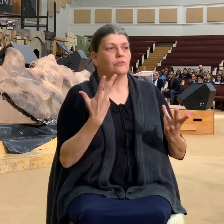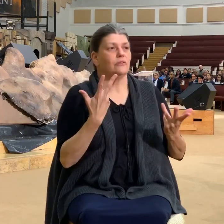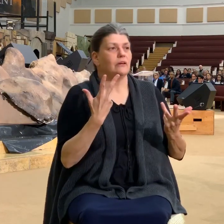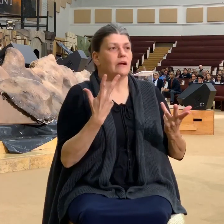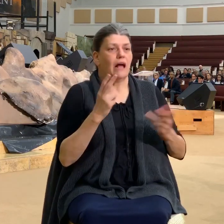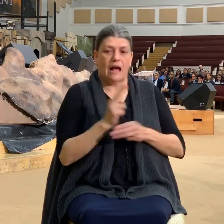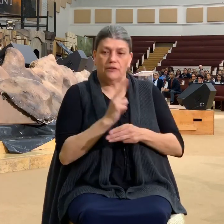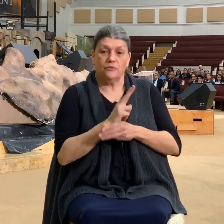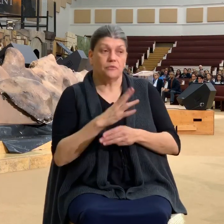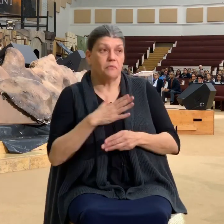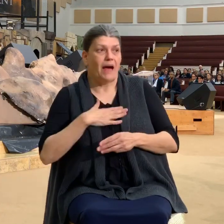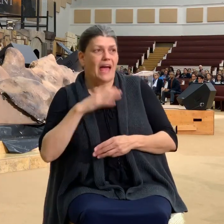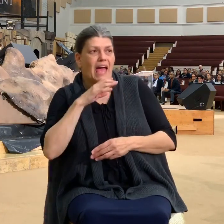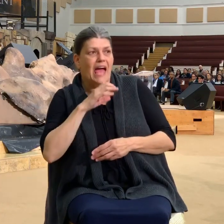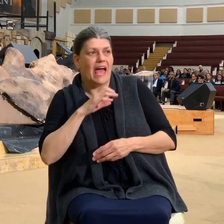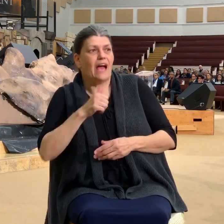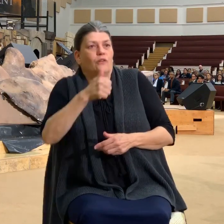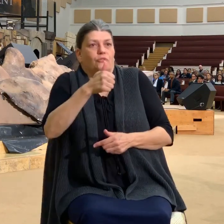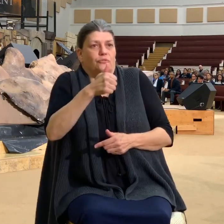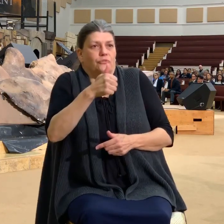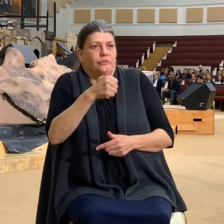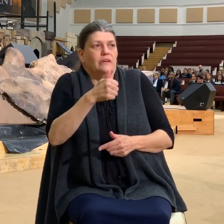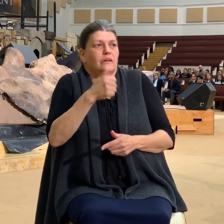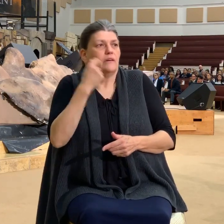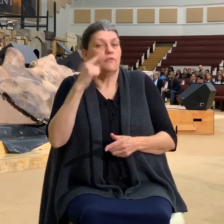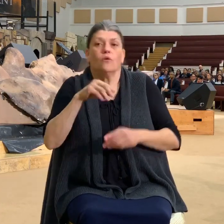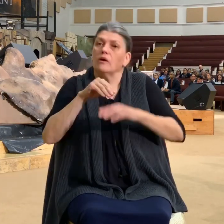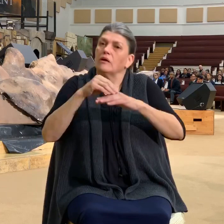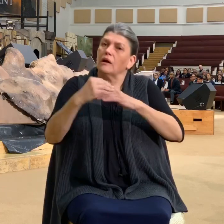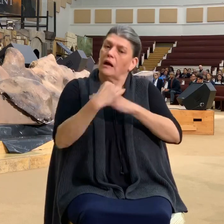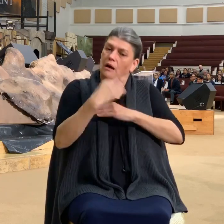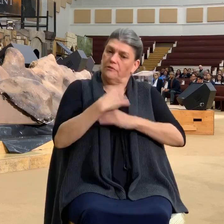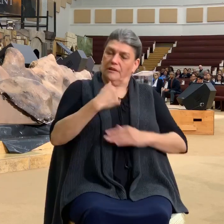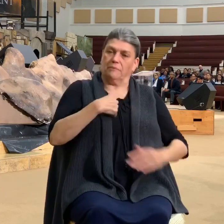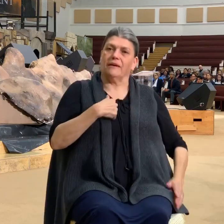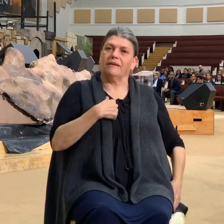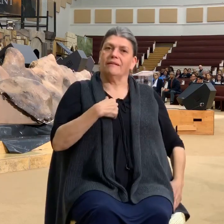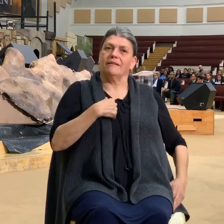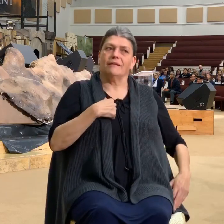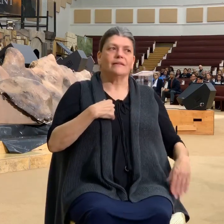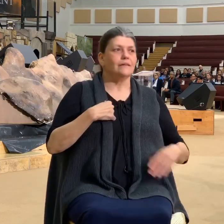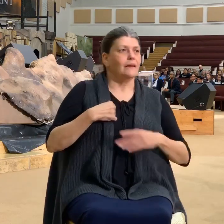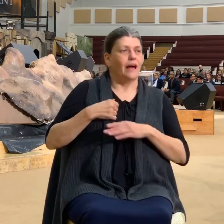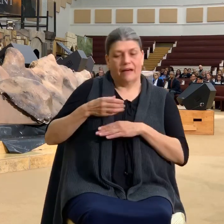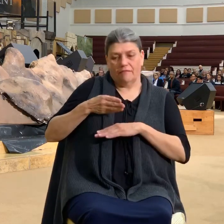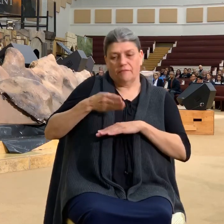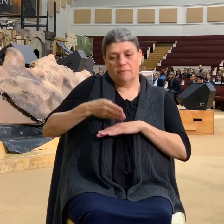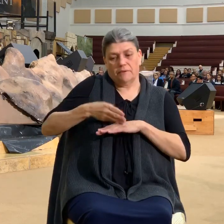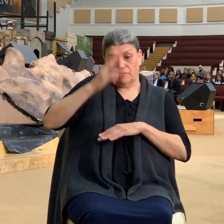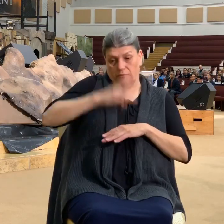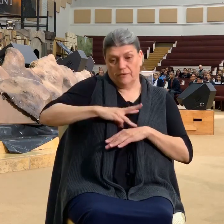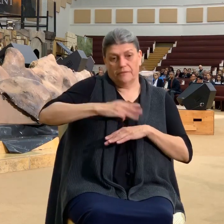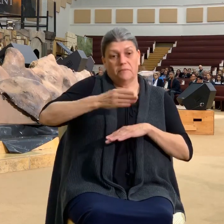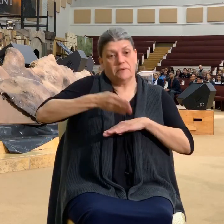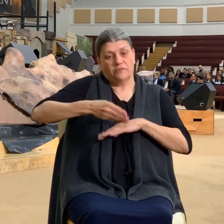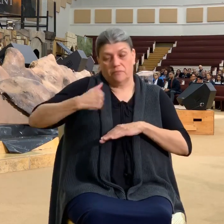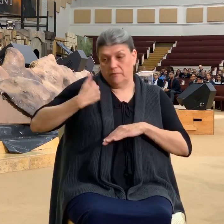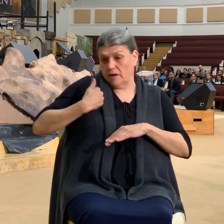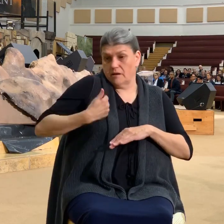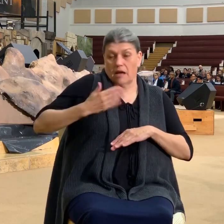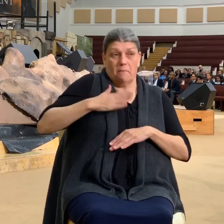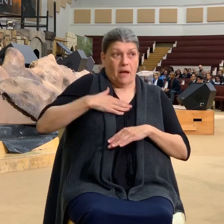elders for counsel. I have three elders in my life, Bishop Wilson, Bishop Young, and my pastor. Maybe it's